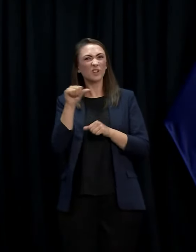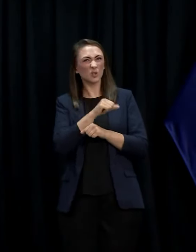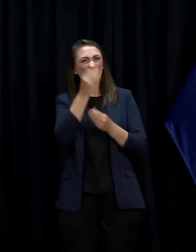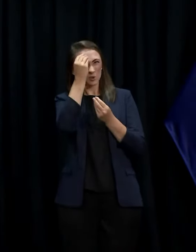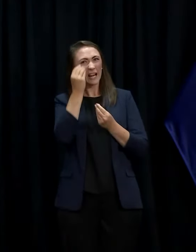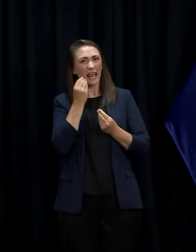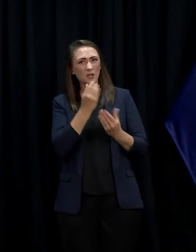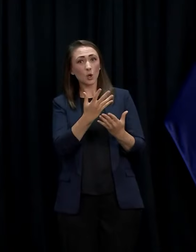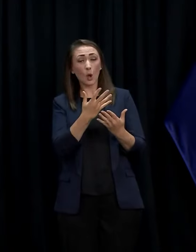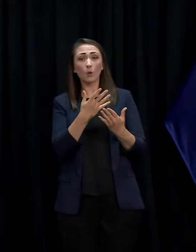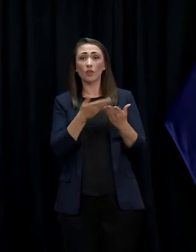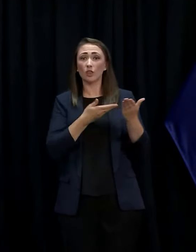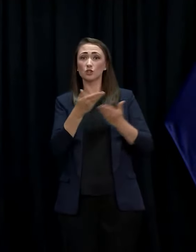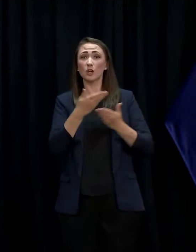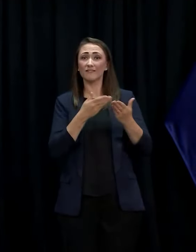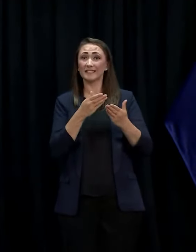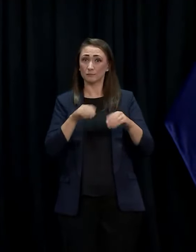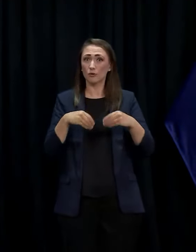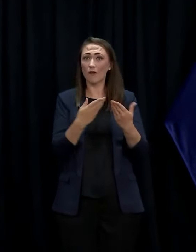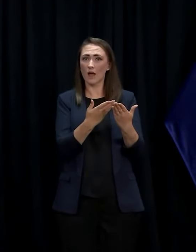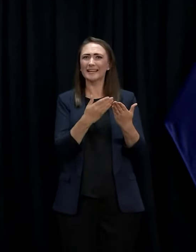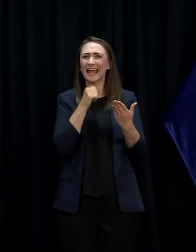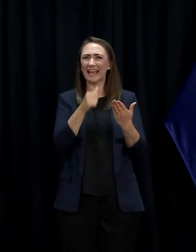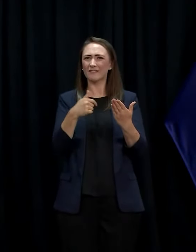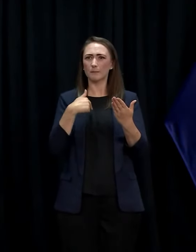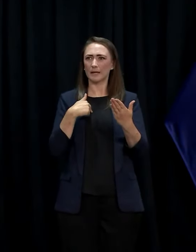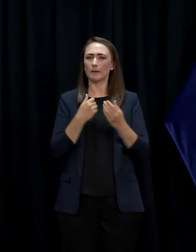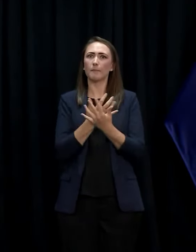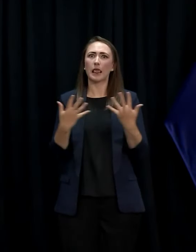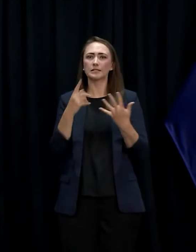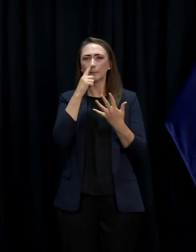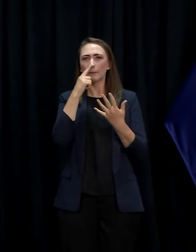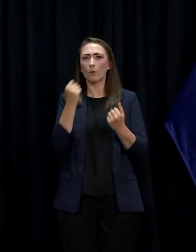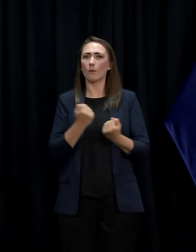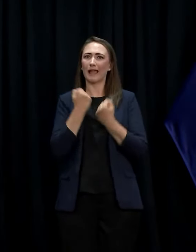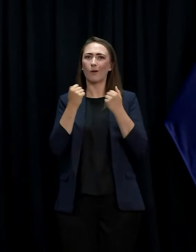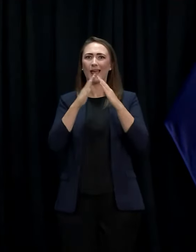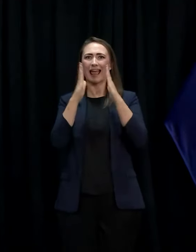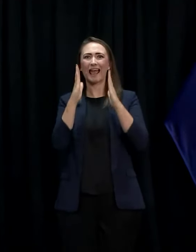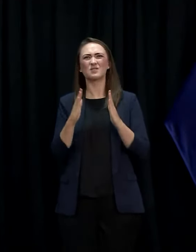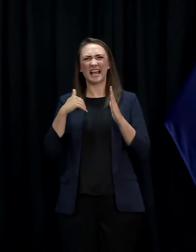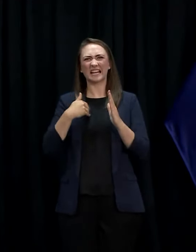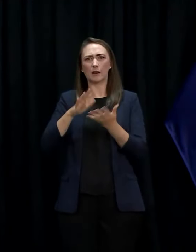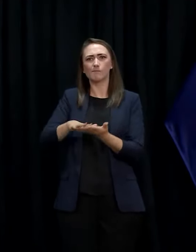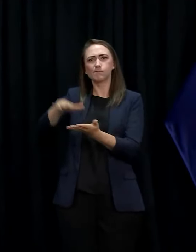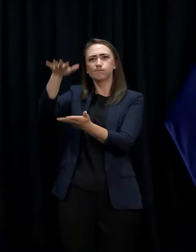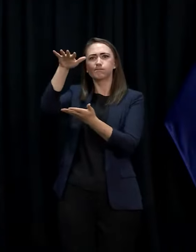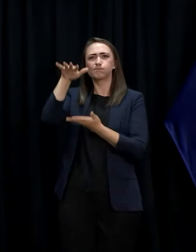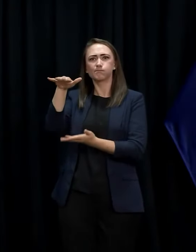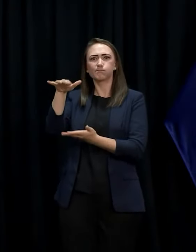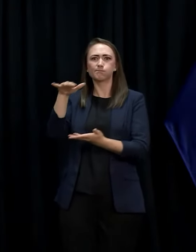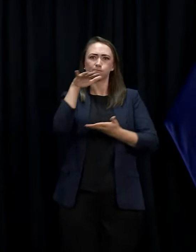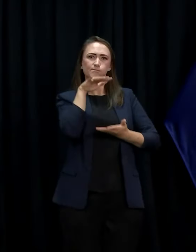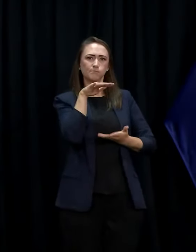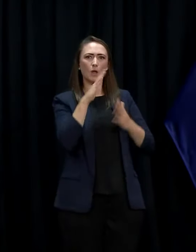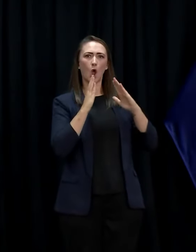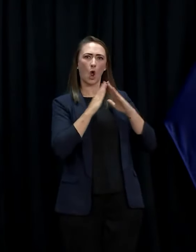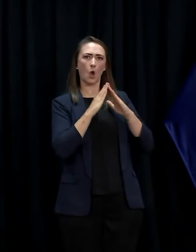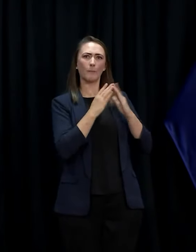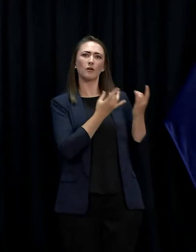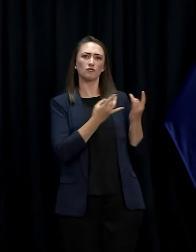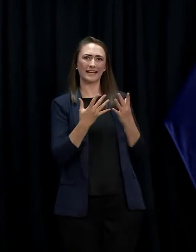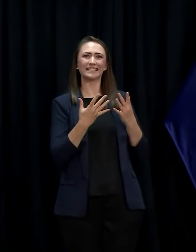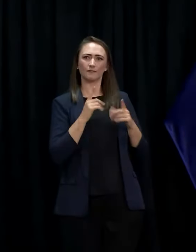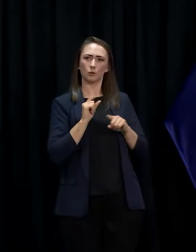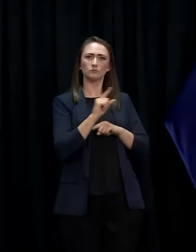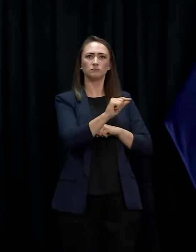away. If you are a long way away from from easy access to further tests if you need them. I know that the supplies have